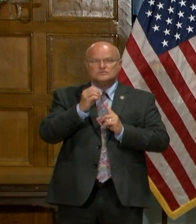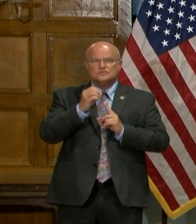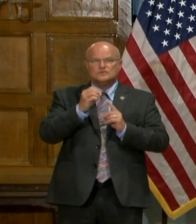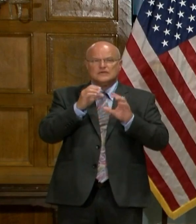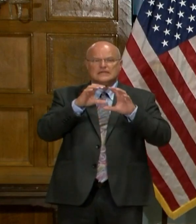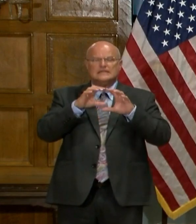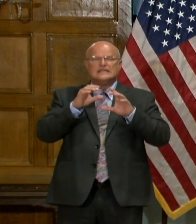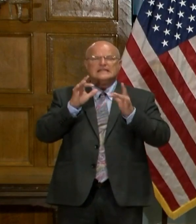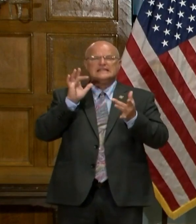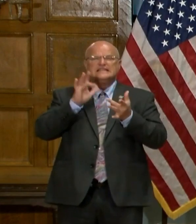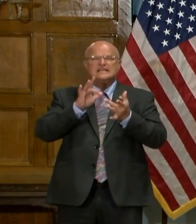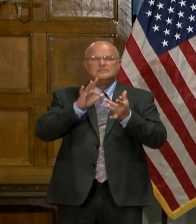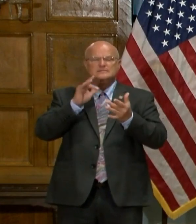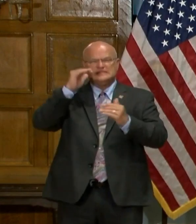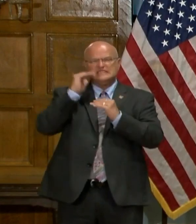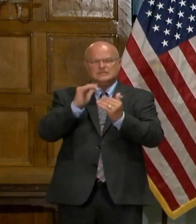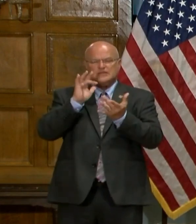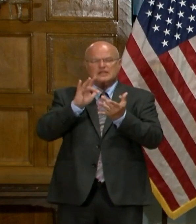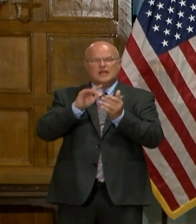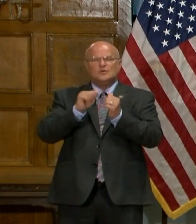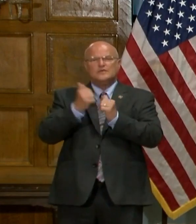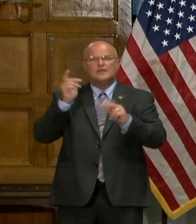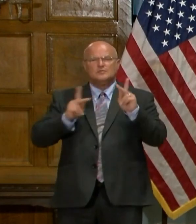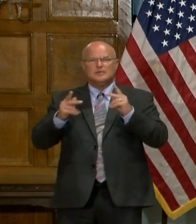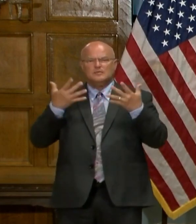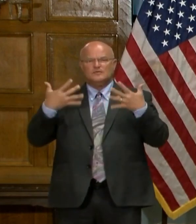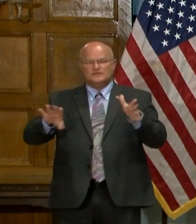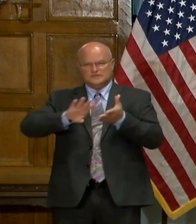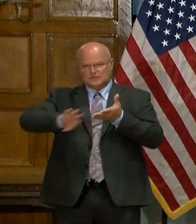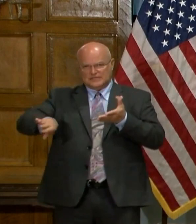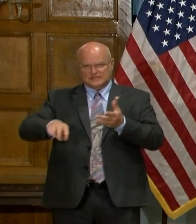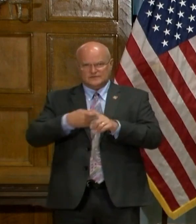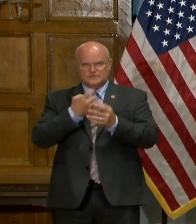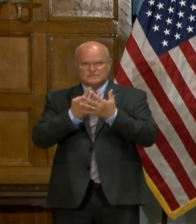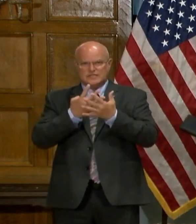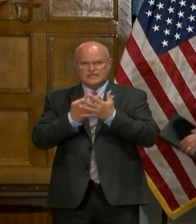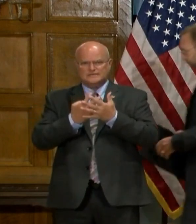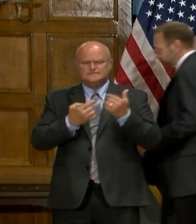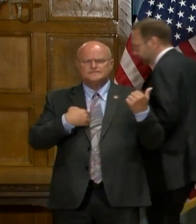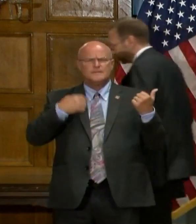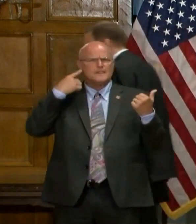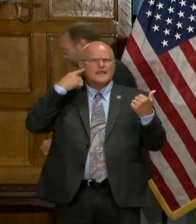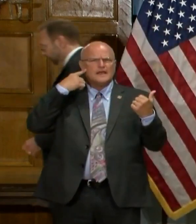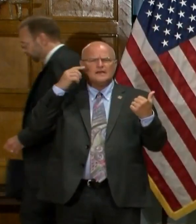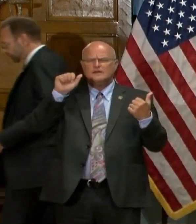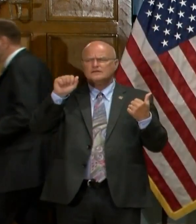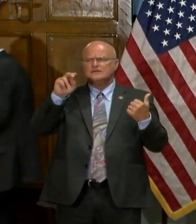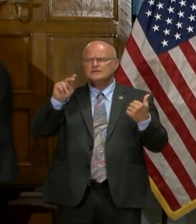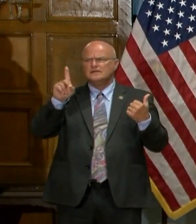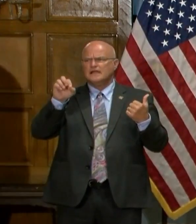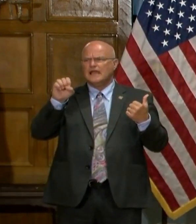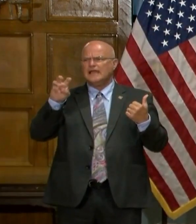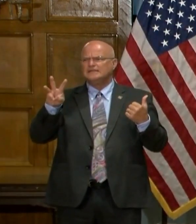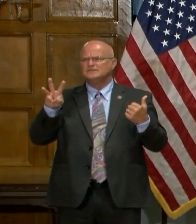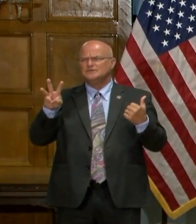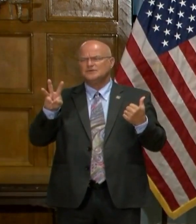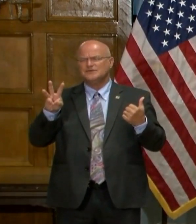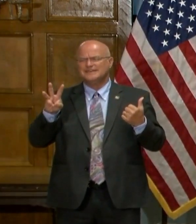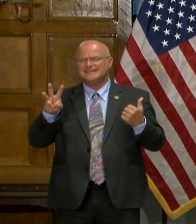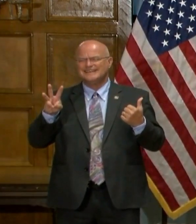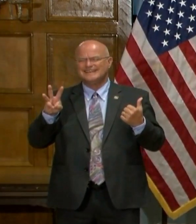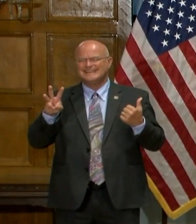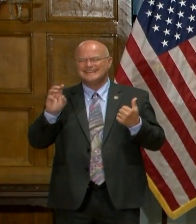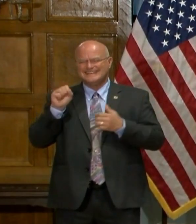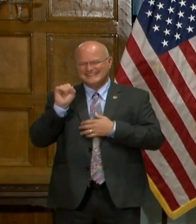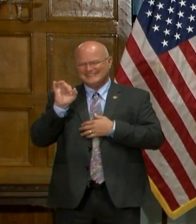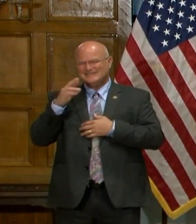to limit their contact with other people after they're released. And then did I hear Andrew DeMillo?